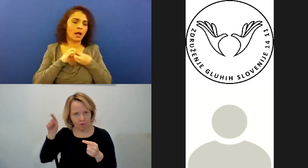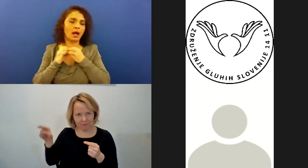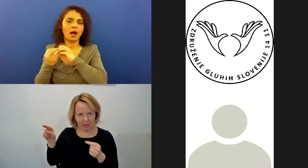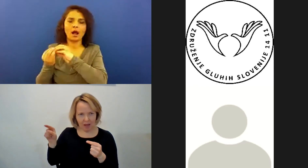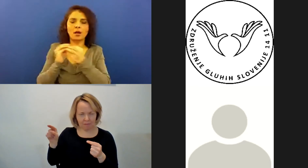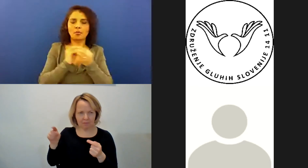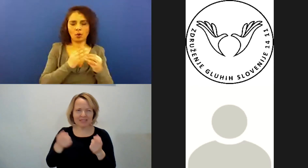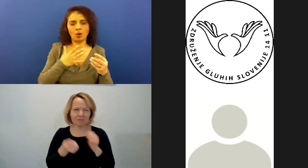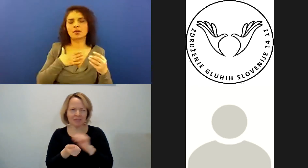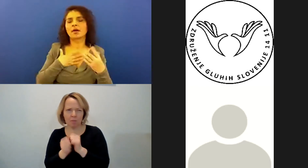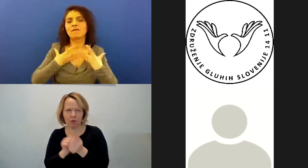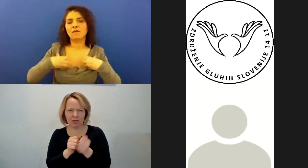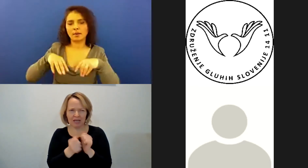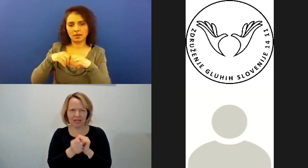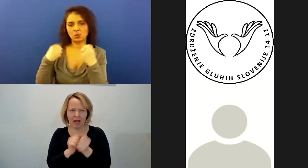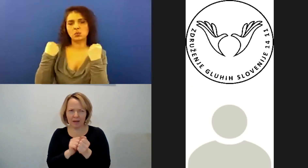Switzerland?